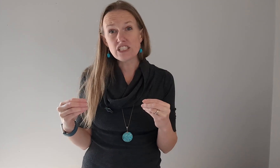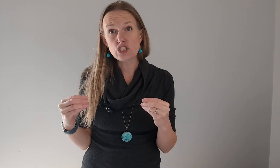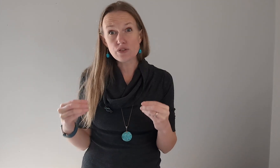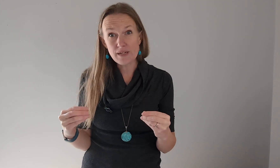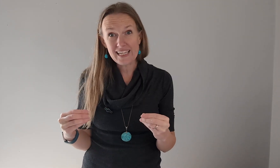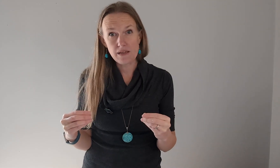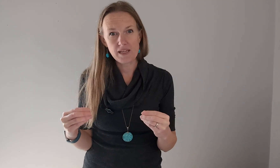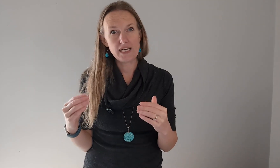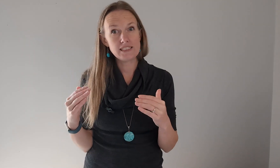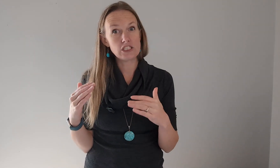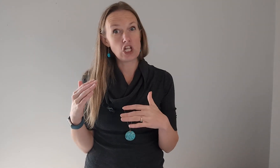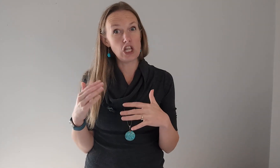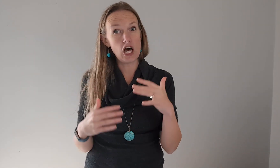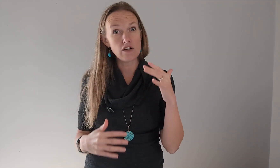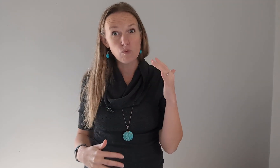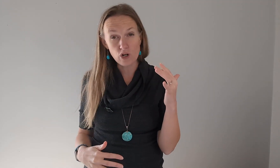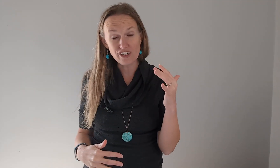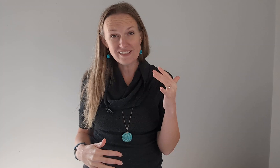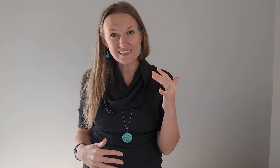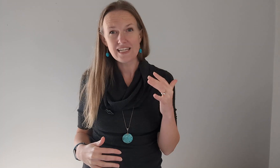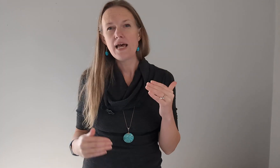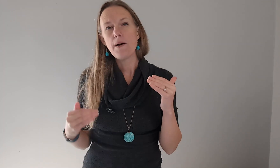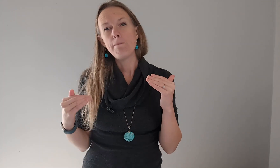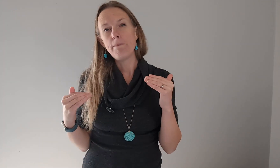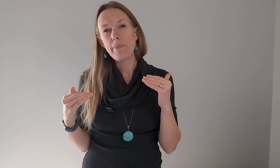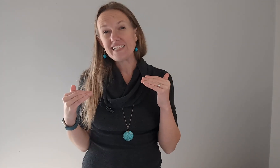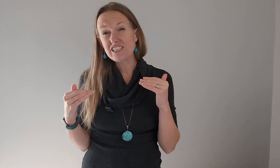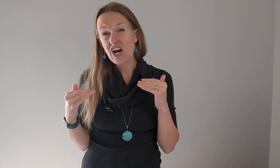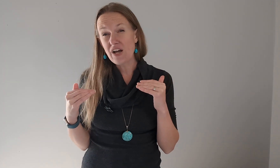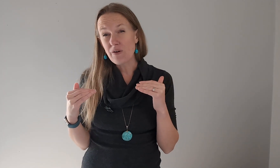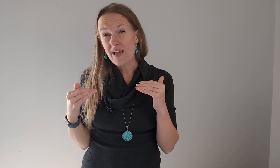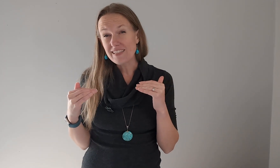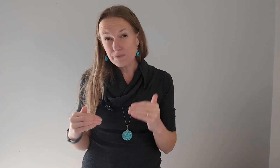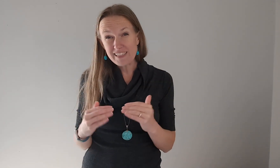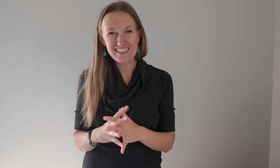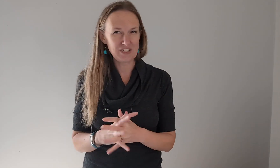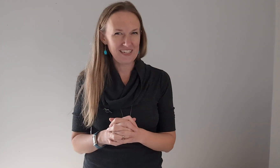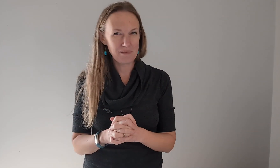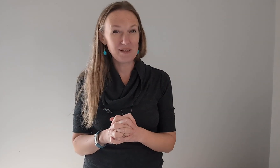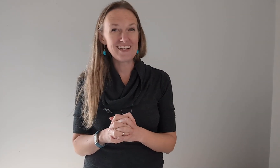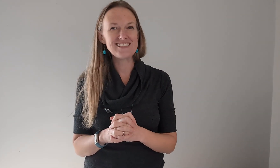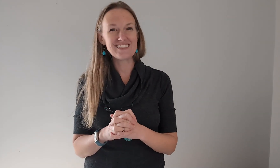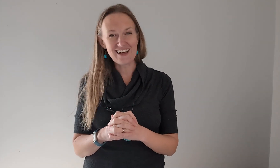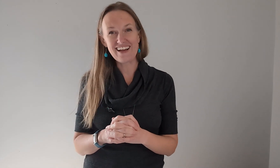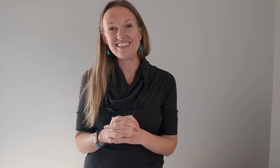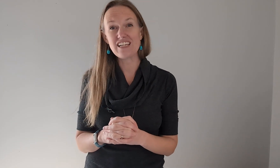little tricky because there's a lot of words, but it's not especially tricky because the signs